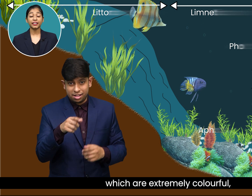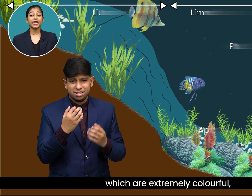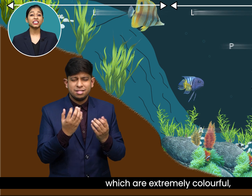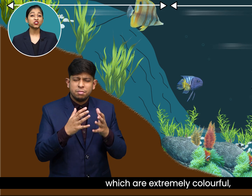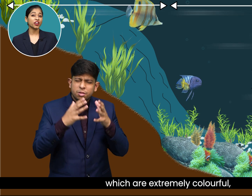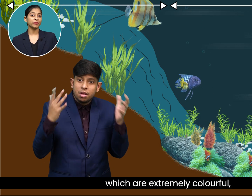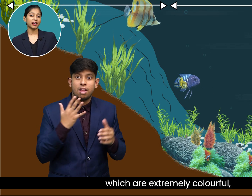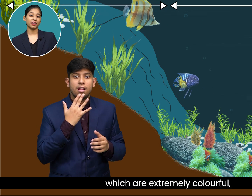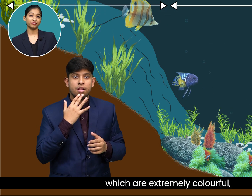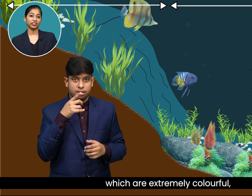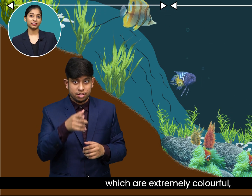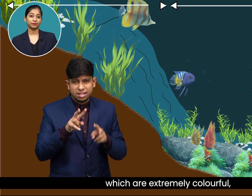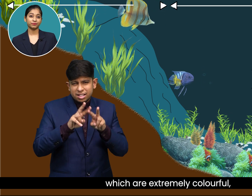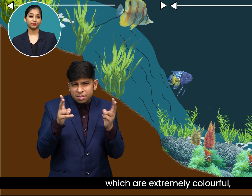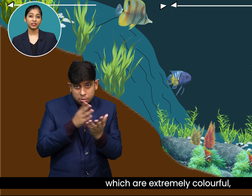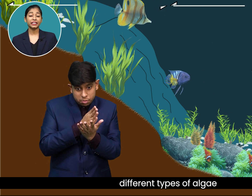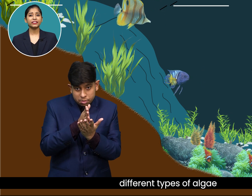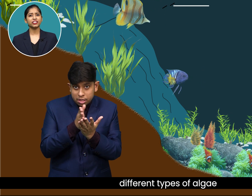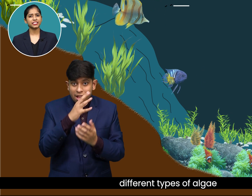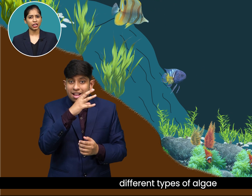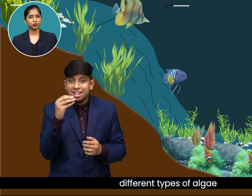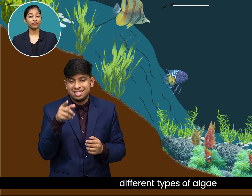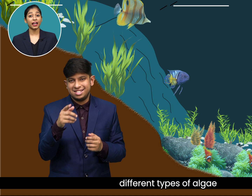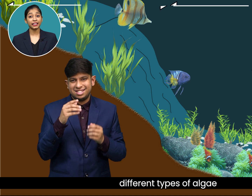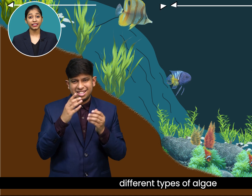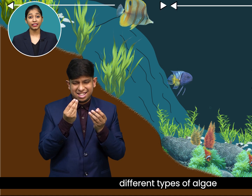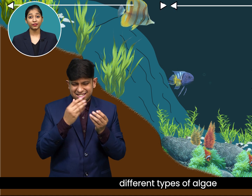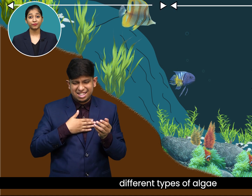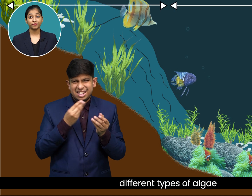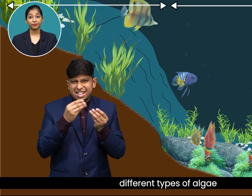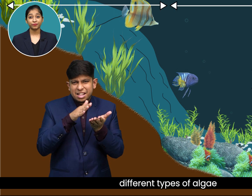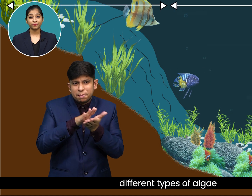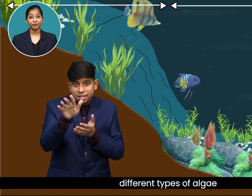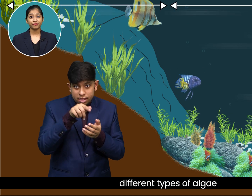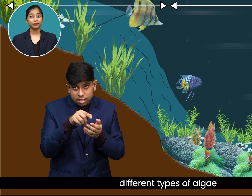which are extremely colorful, different types of algae